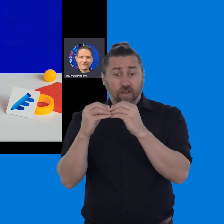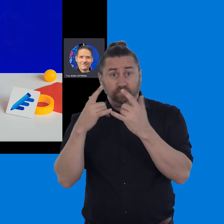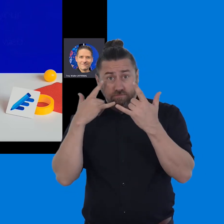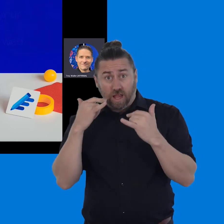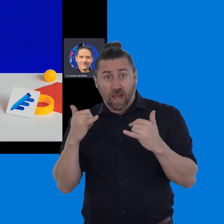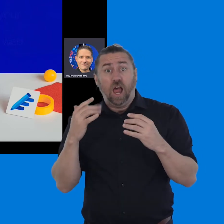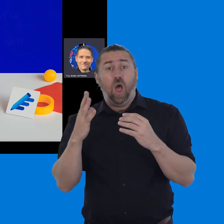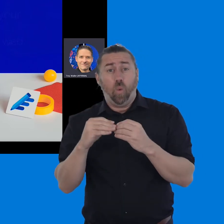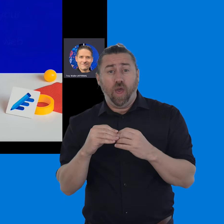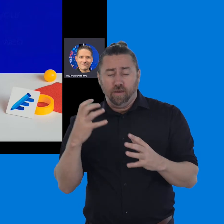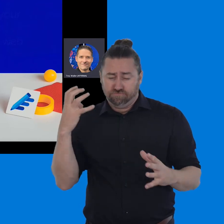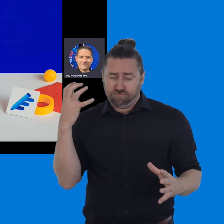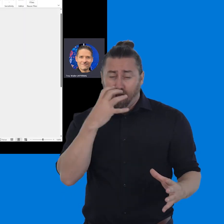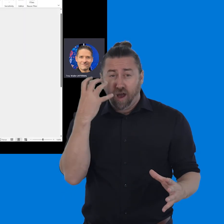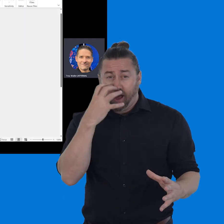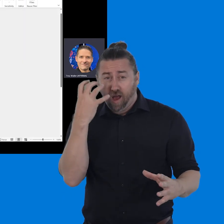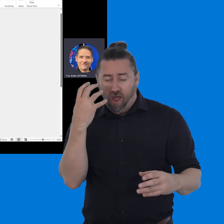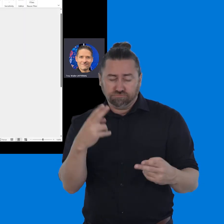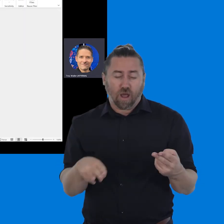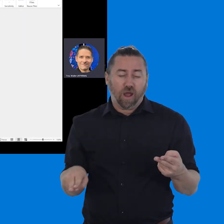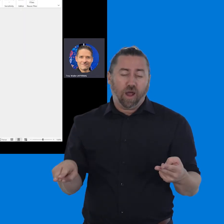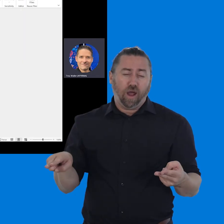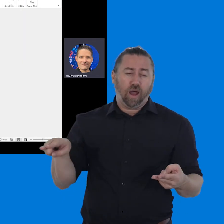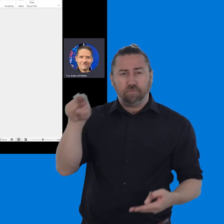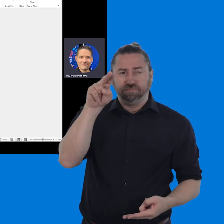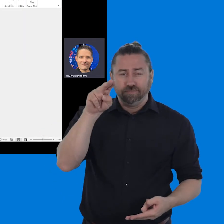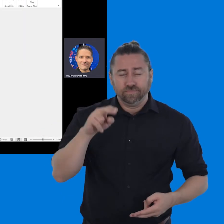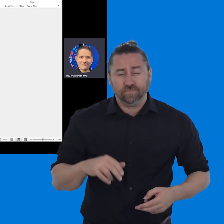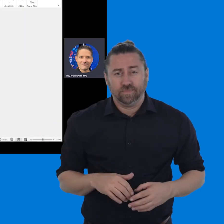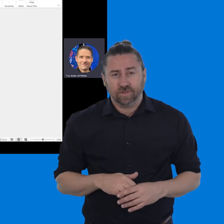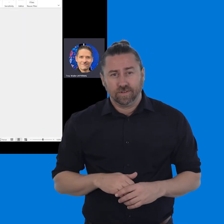steroids. And let me show you what that looks like.